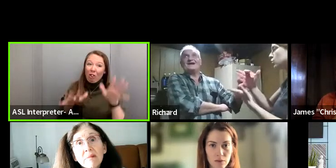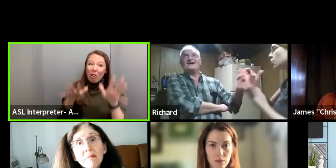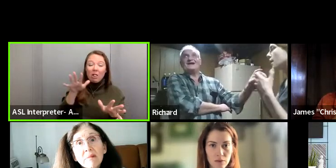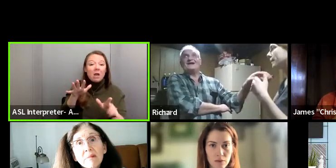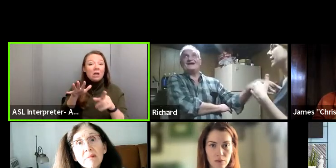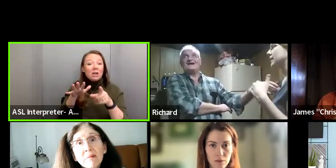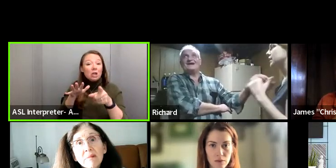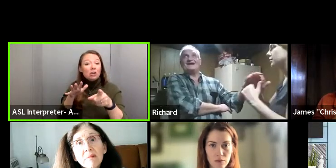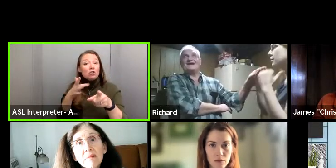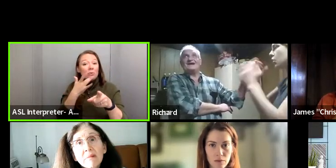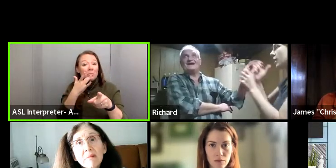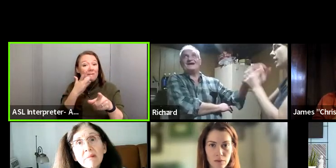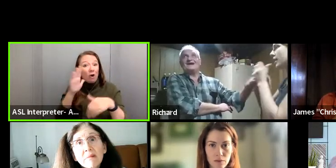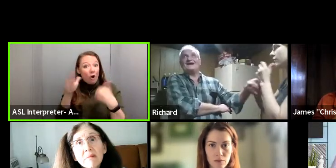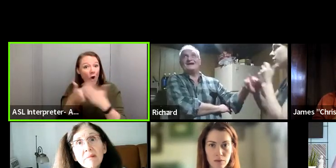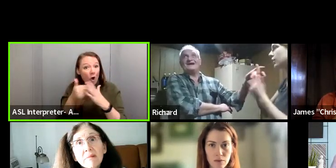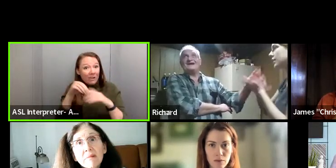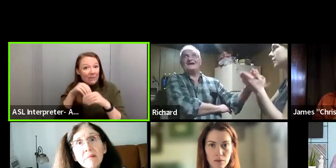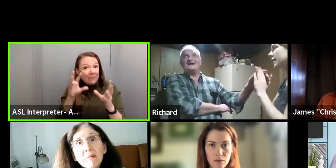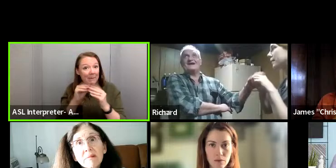everyone in the meeting to panelist?